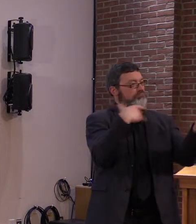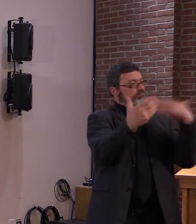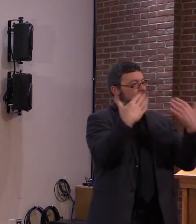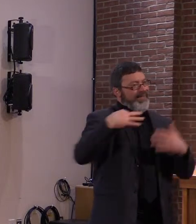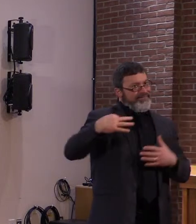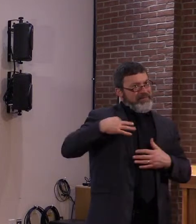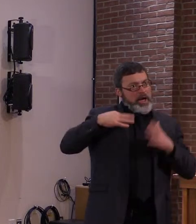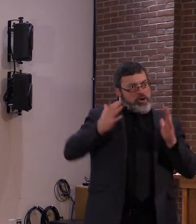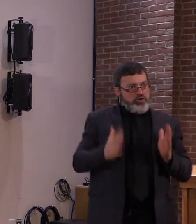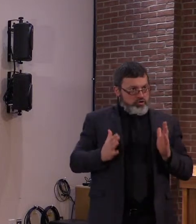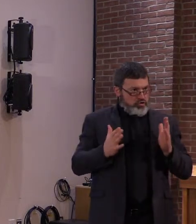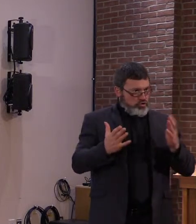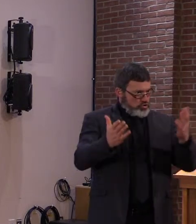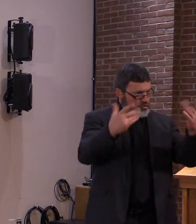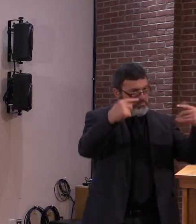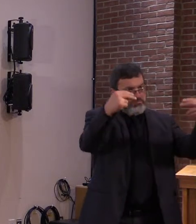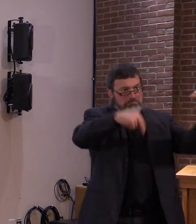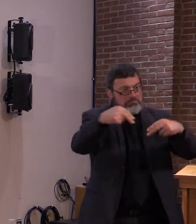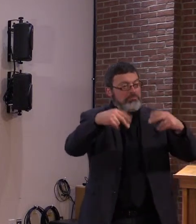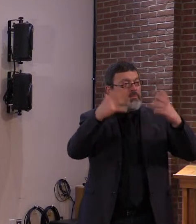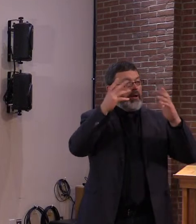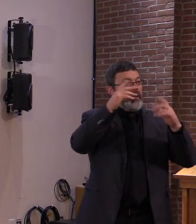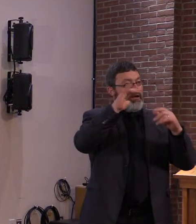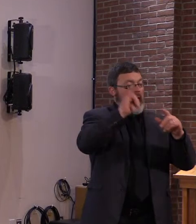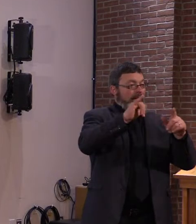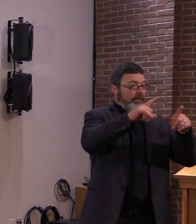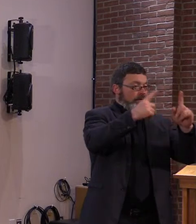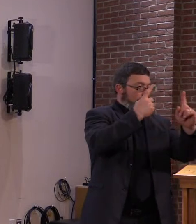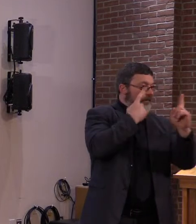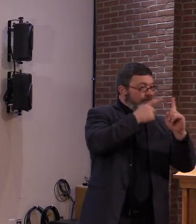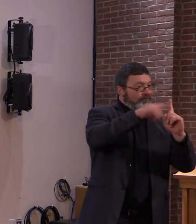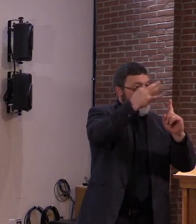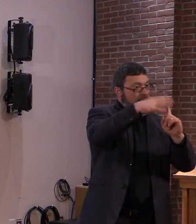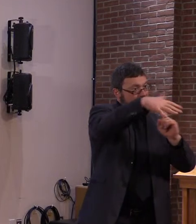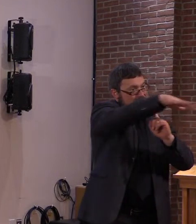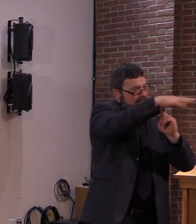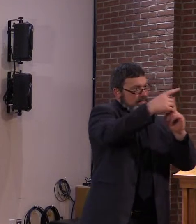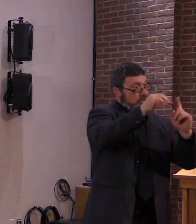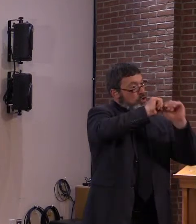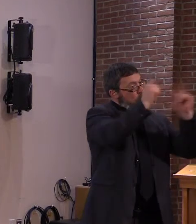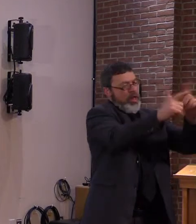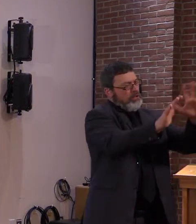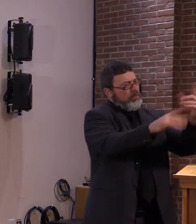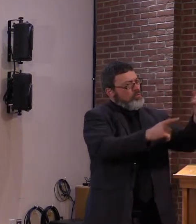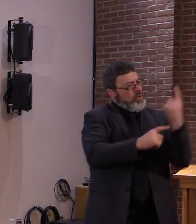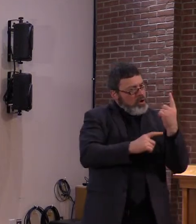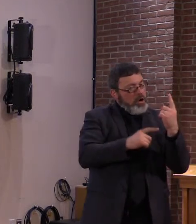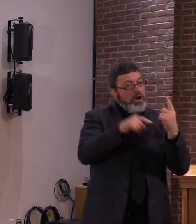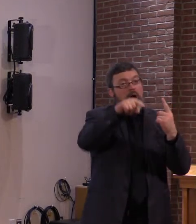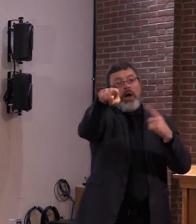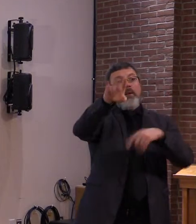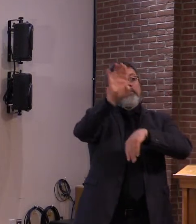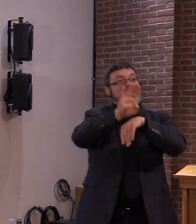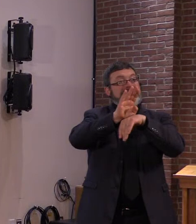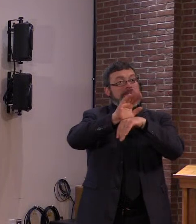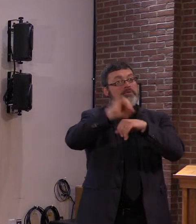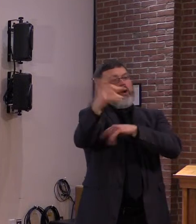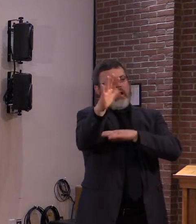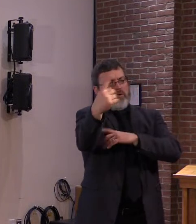no matter where they go to work, are going to go to work feeling fine, not realizing they're capable of transmitting the virus to